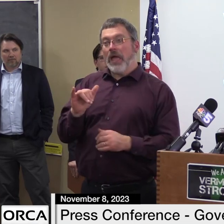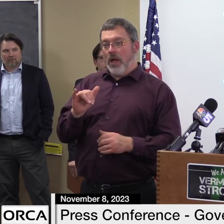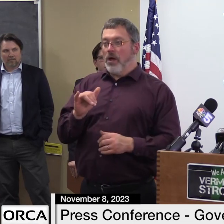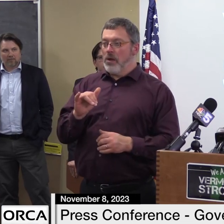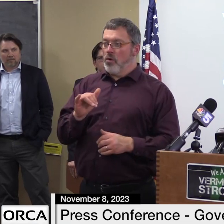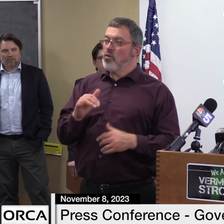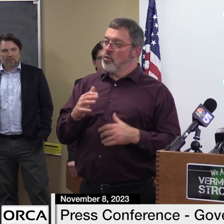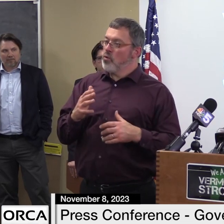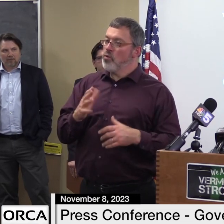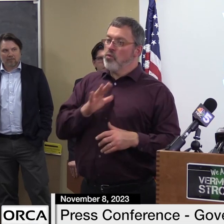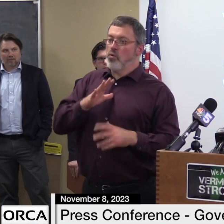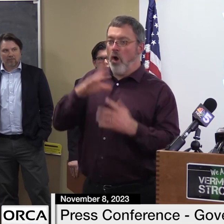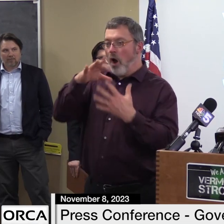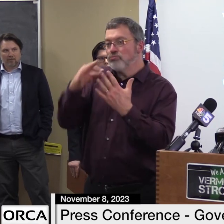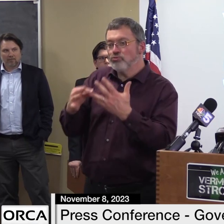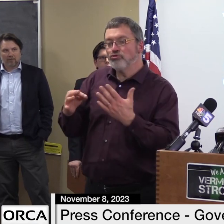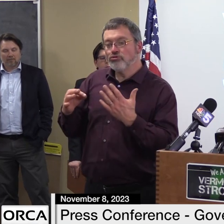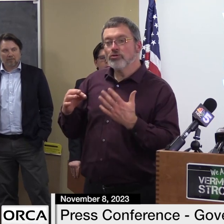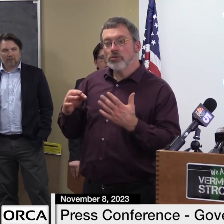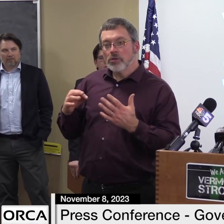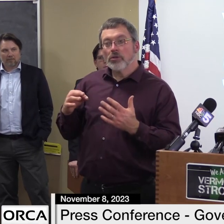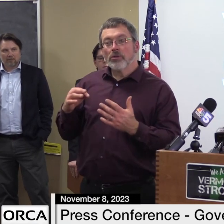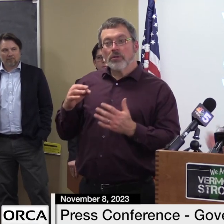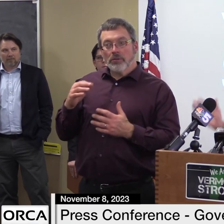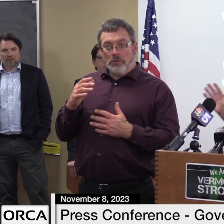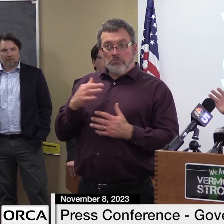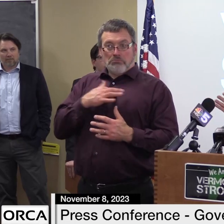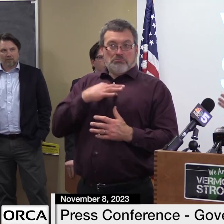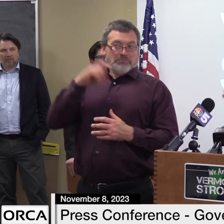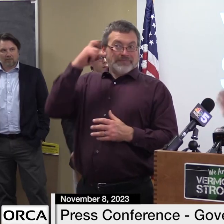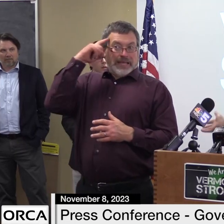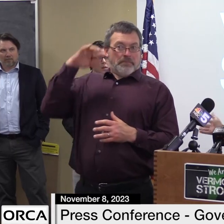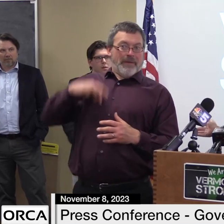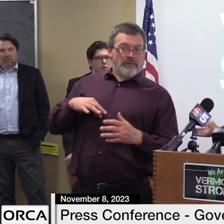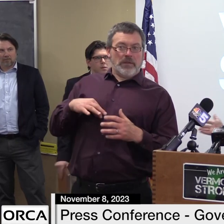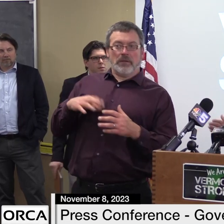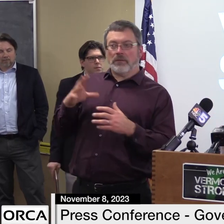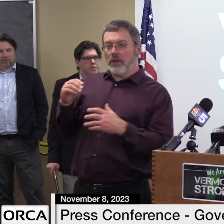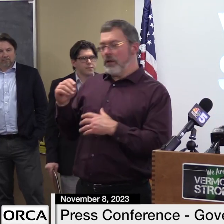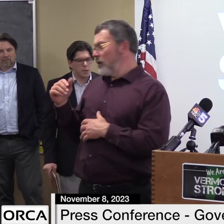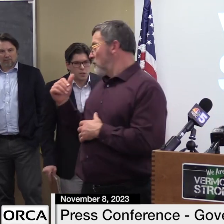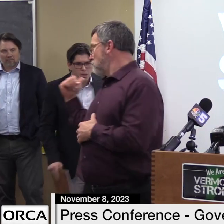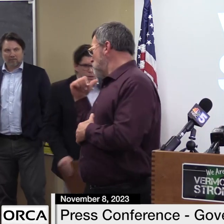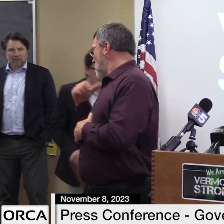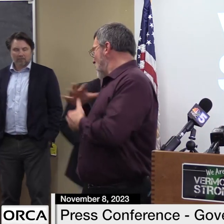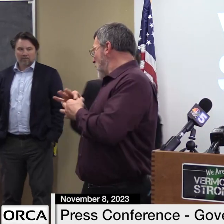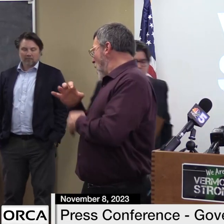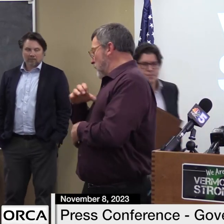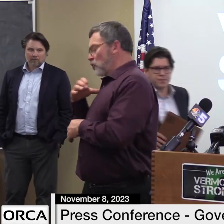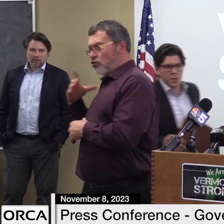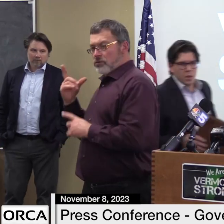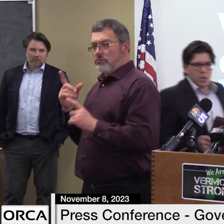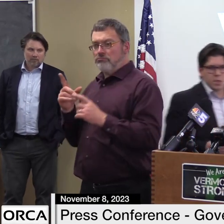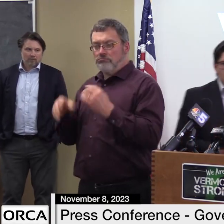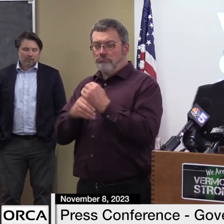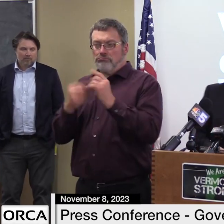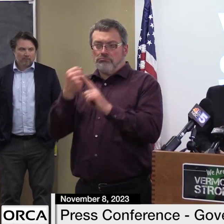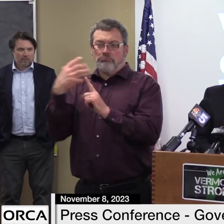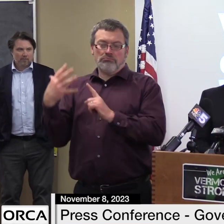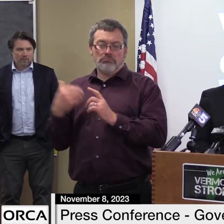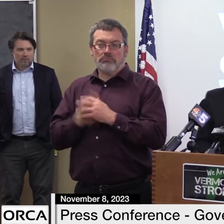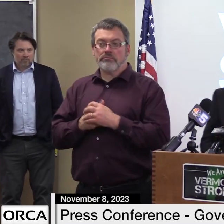habitability. That's a benefit to us for far less money. I'm gonna let Mr. Farrell talk about that. Yeah,